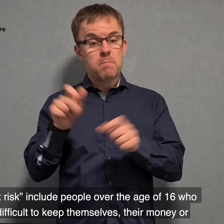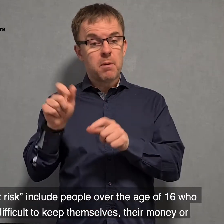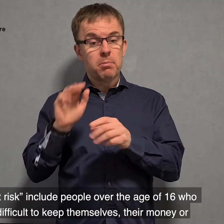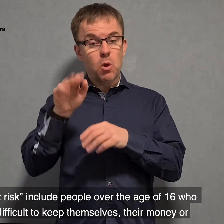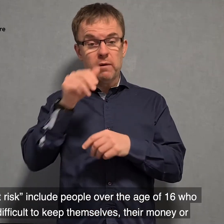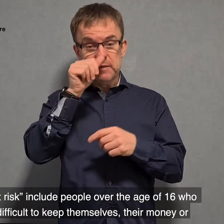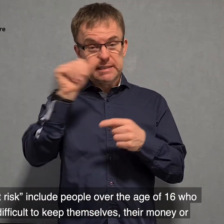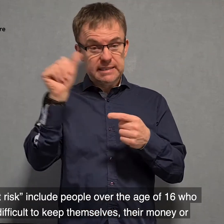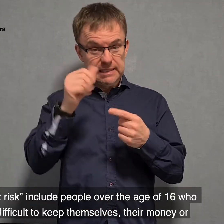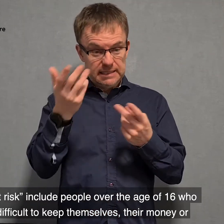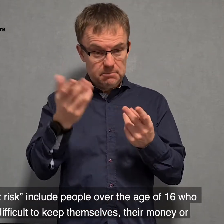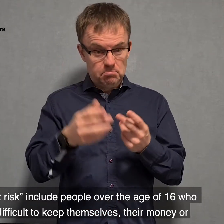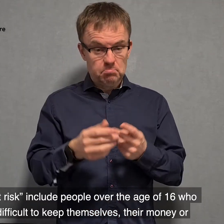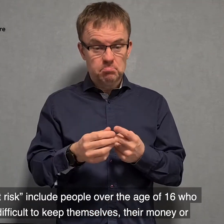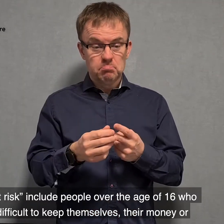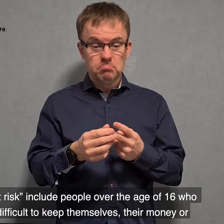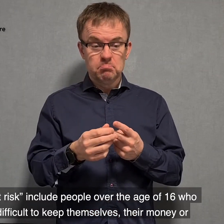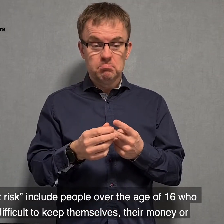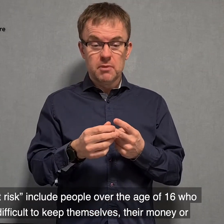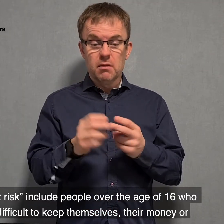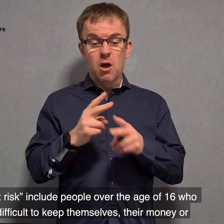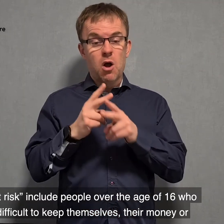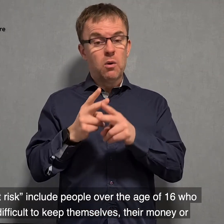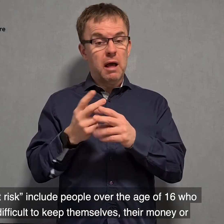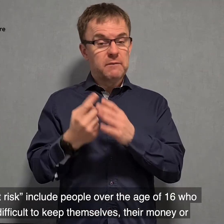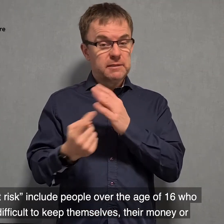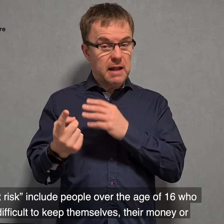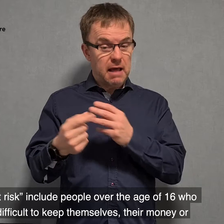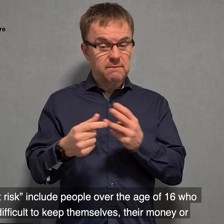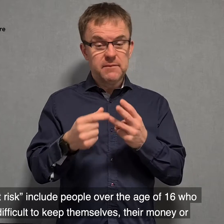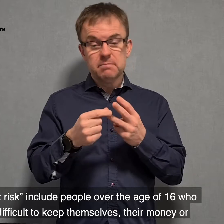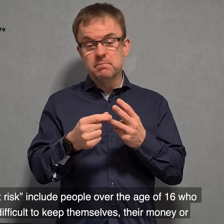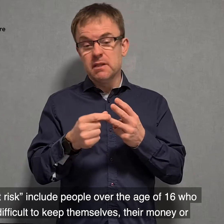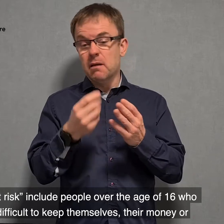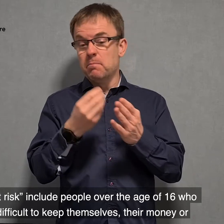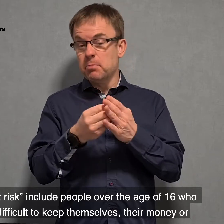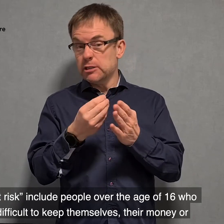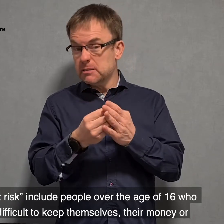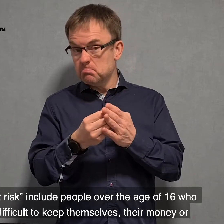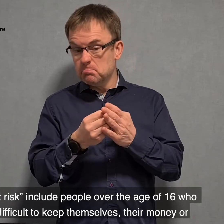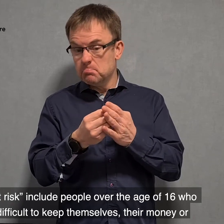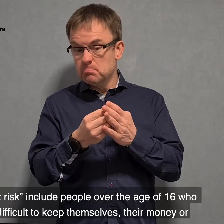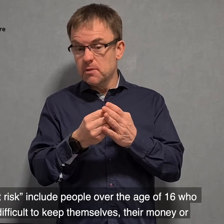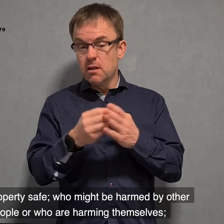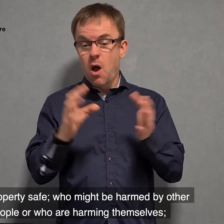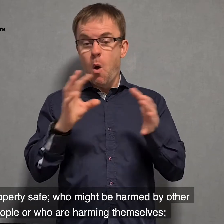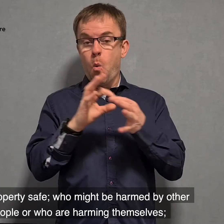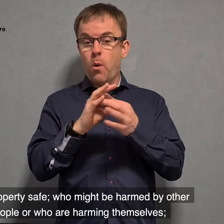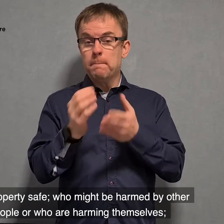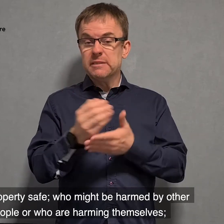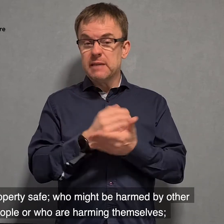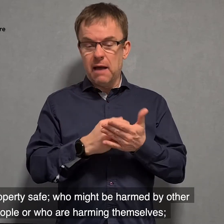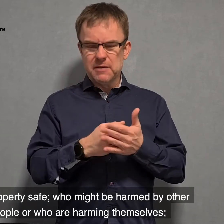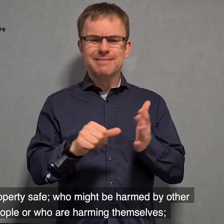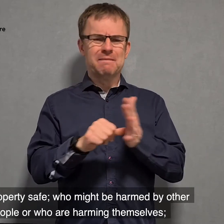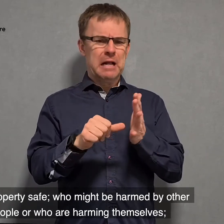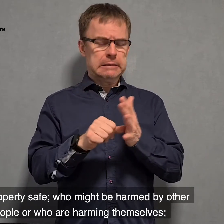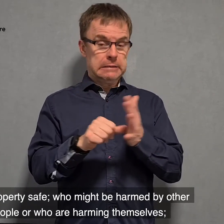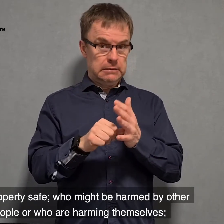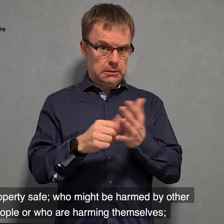Adults at risk include people over the age of 16 who find it difficult to keep themselves, their money, or their property safe,